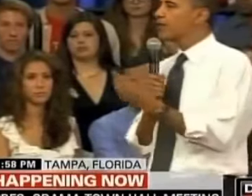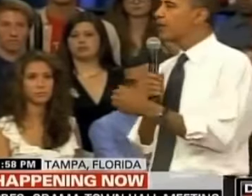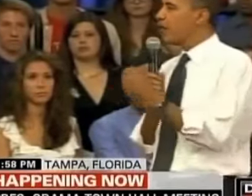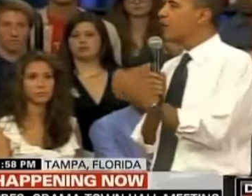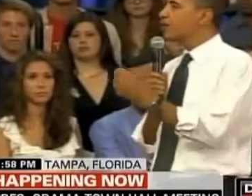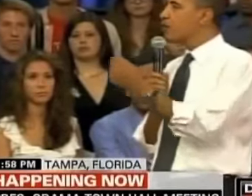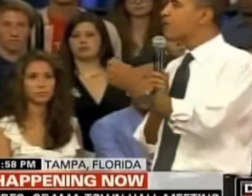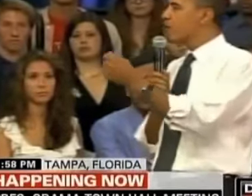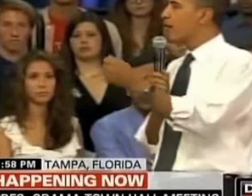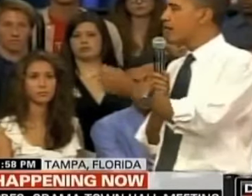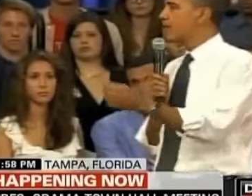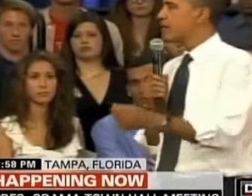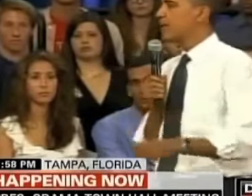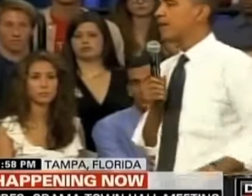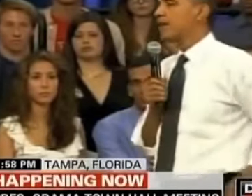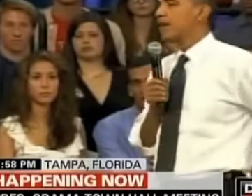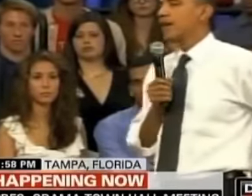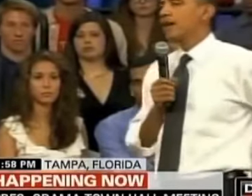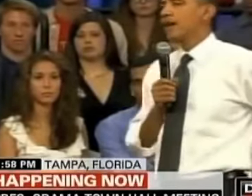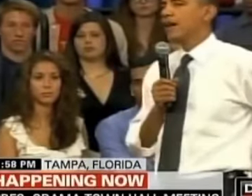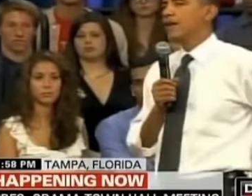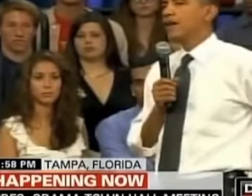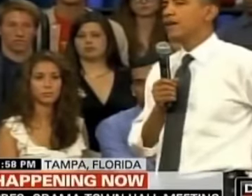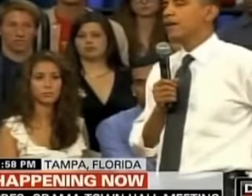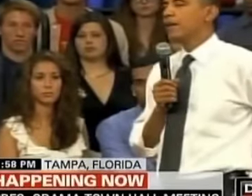links with us in all sorts of ways.